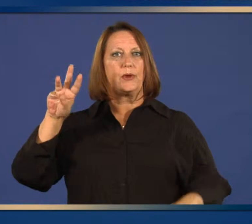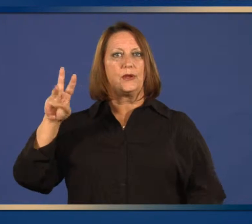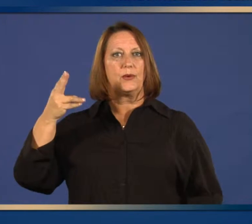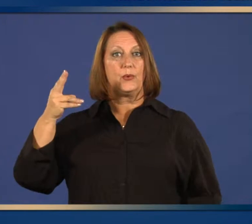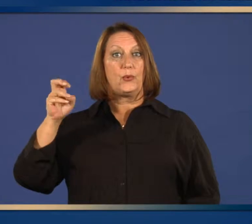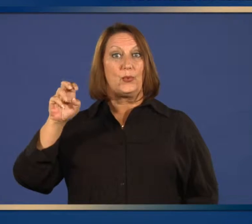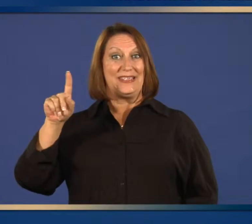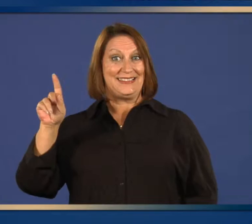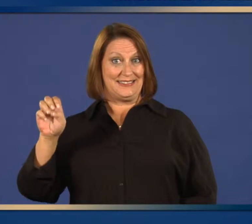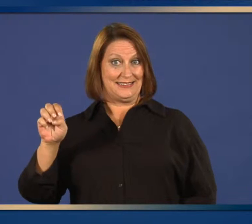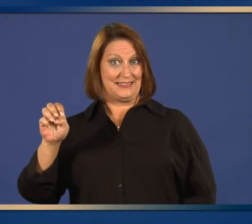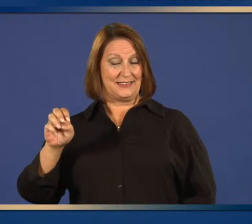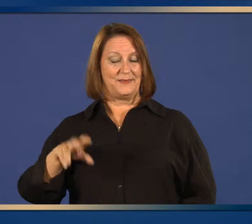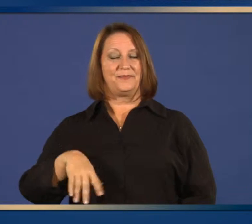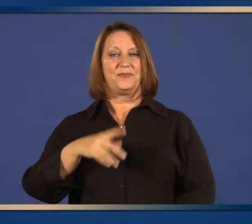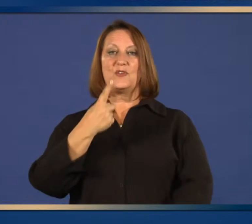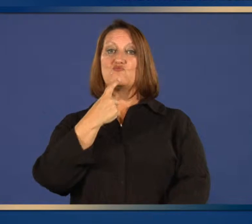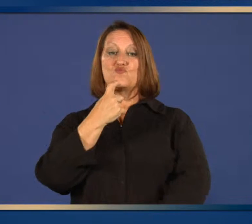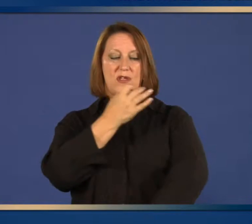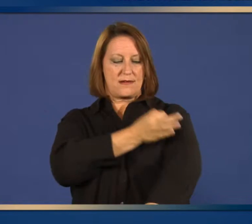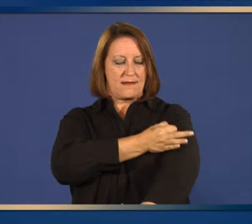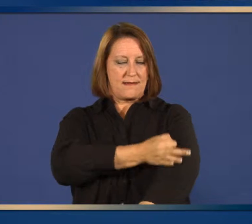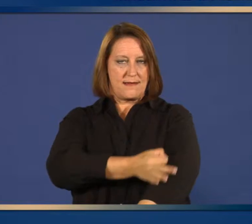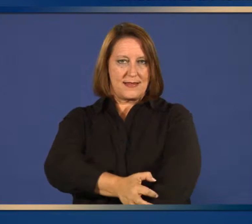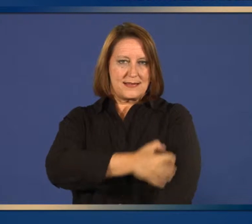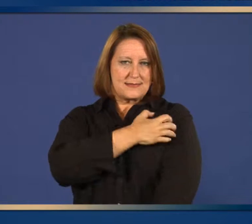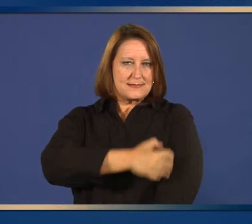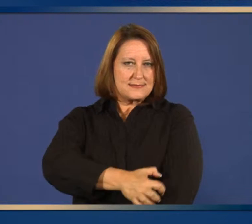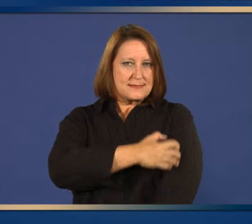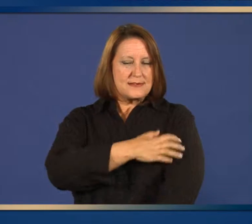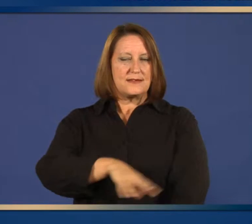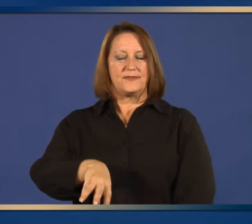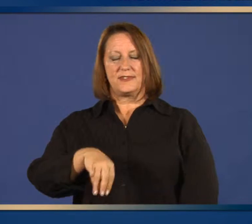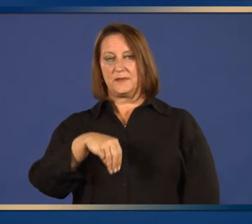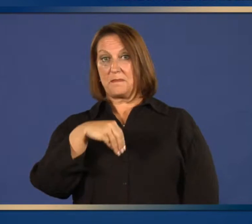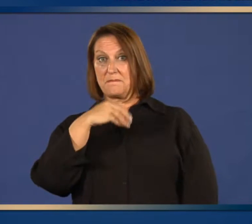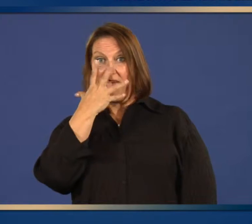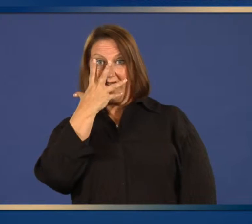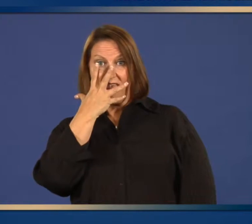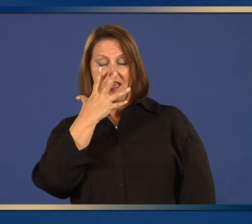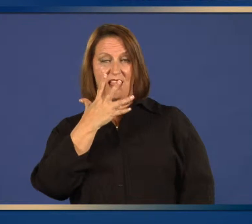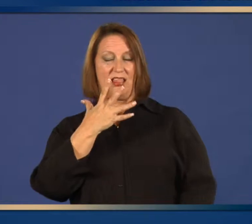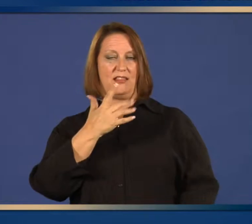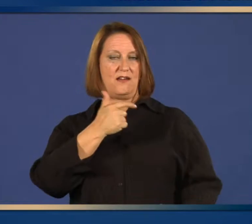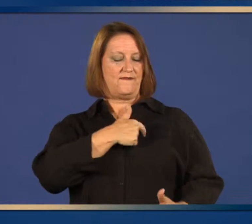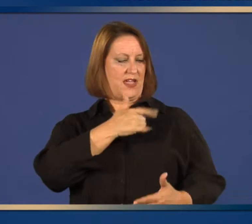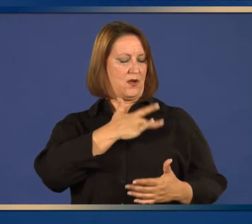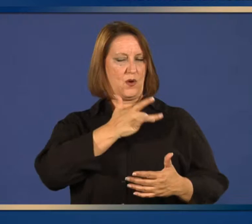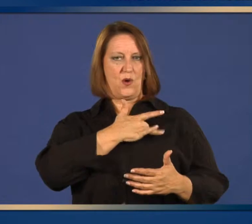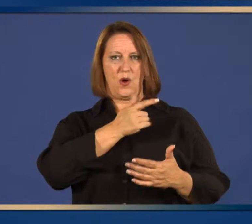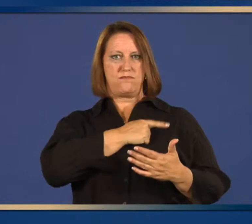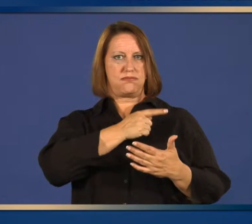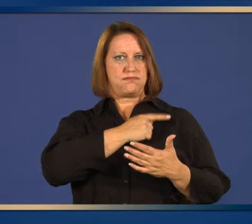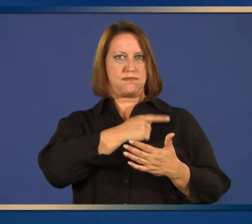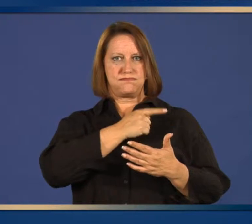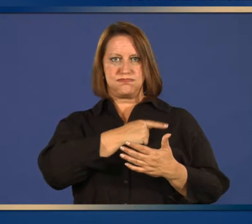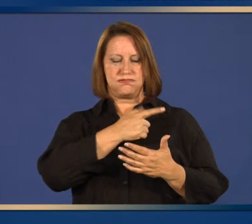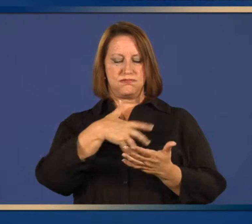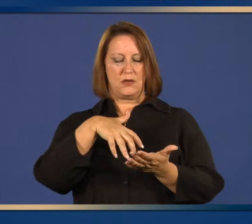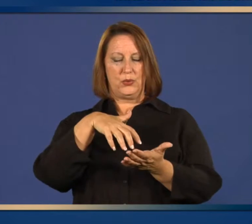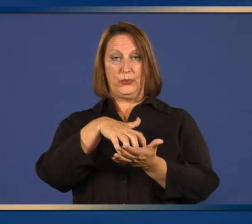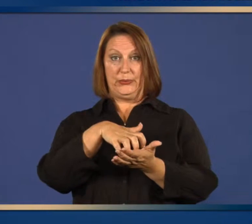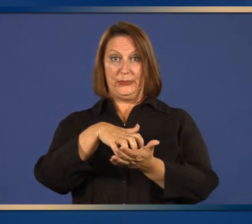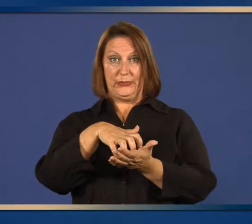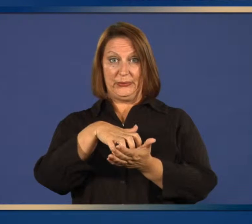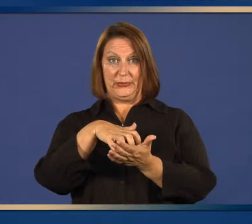hives, paleness, weakness, a fast heartbeat,